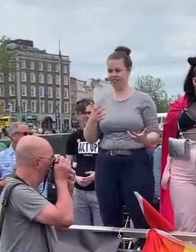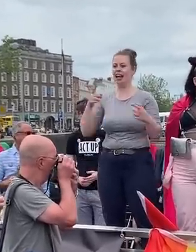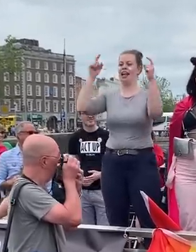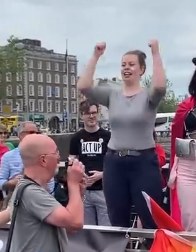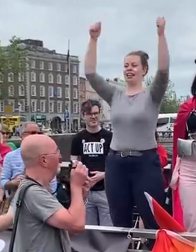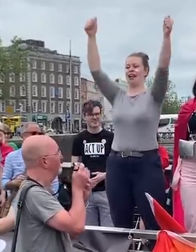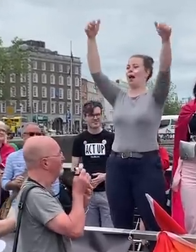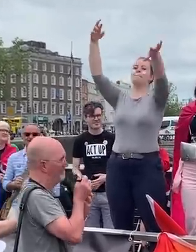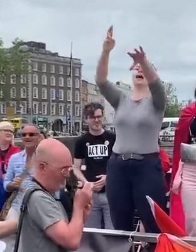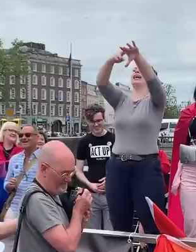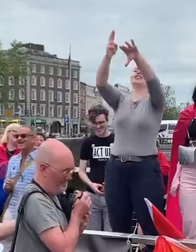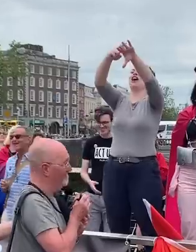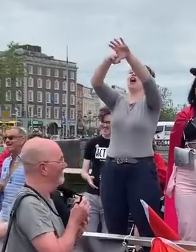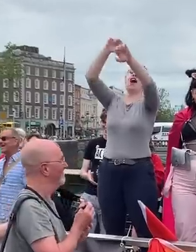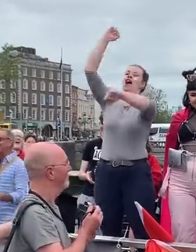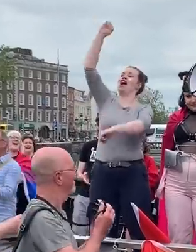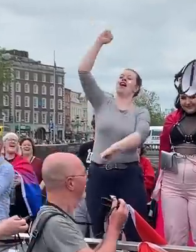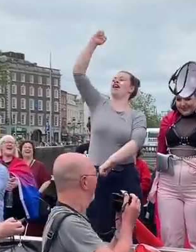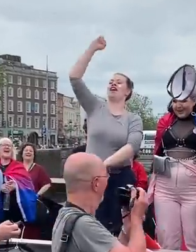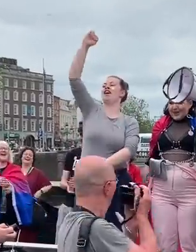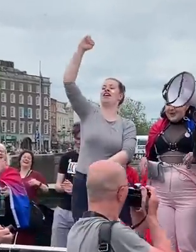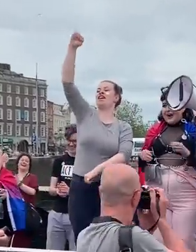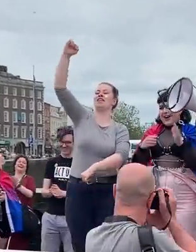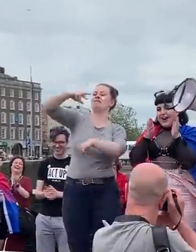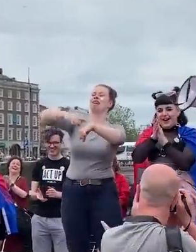This is so much better. We're going to.